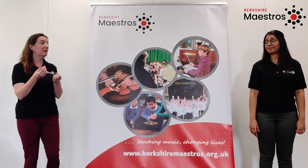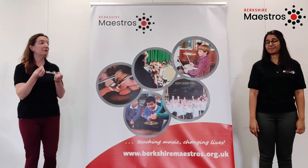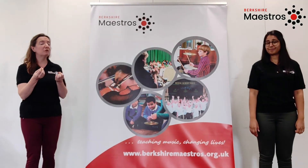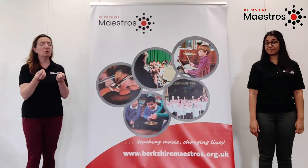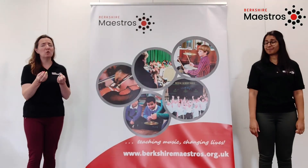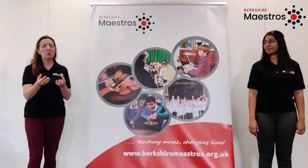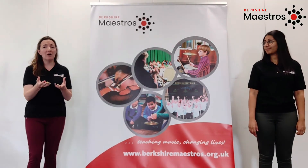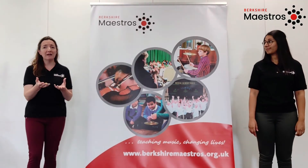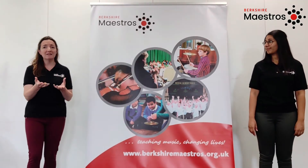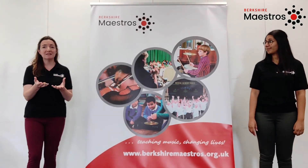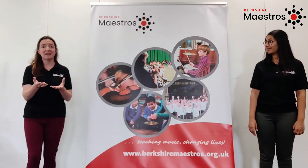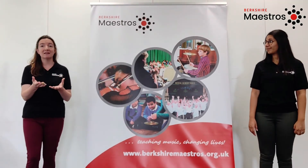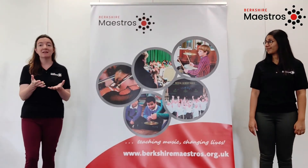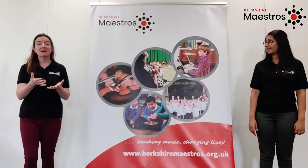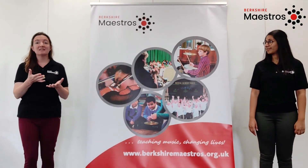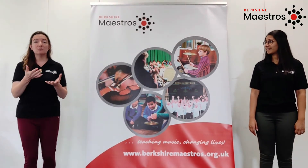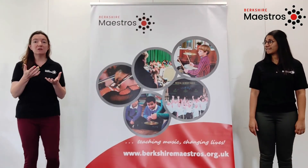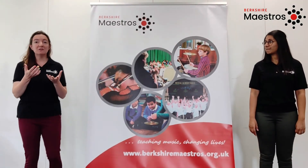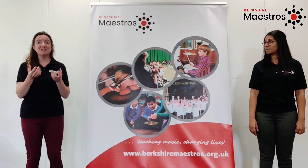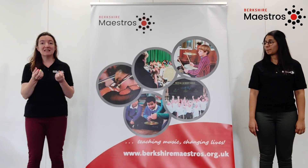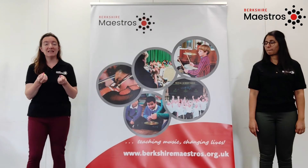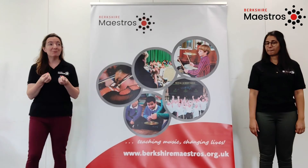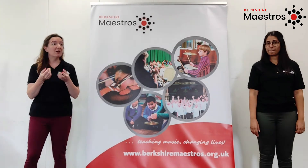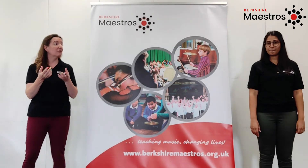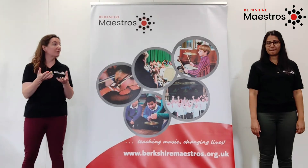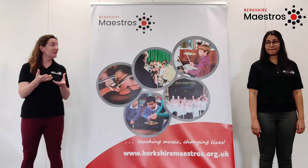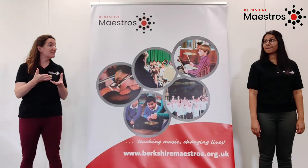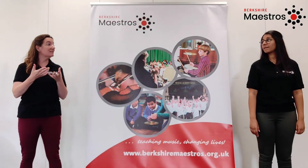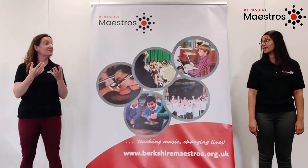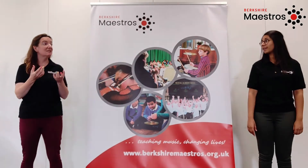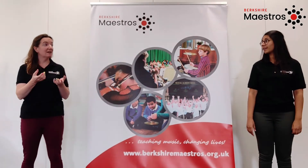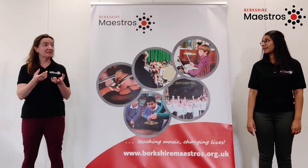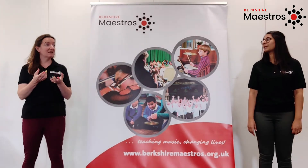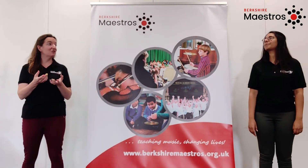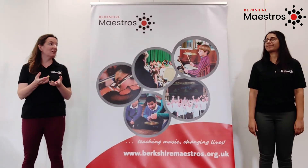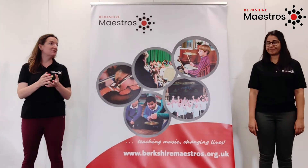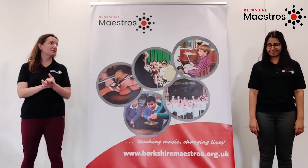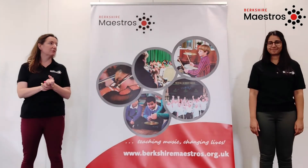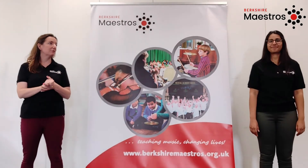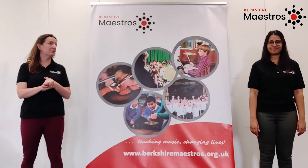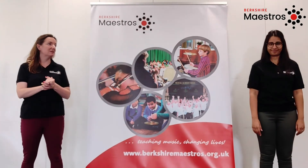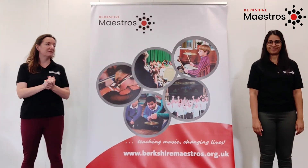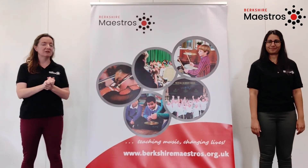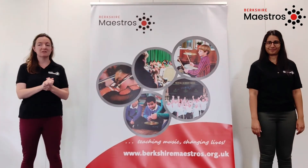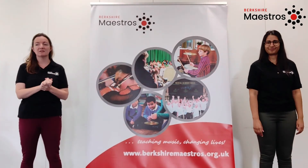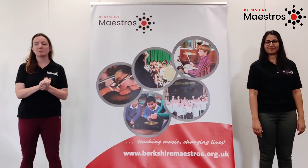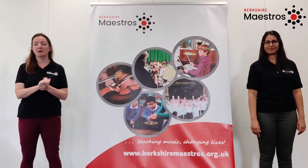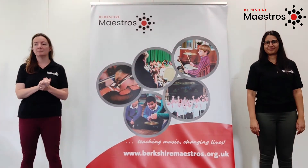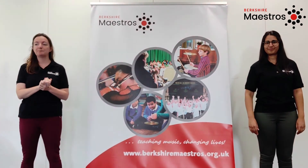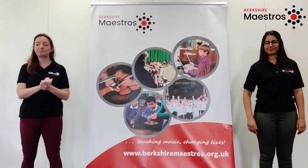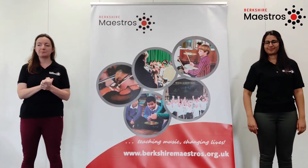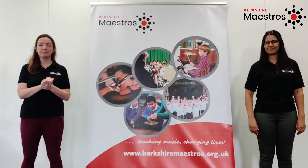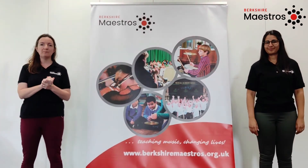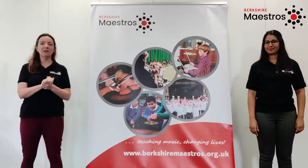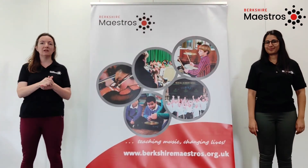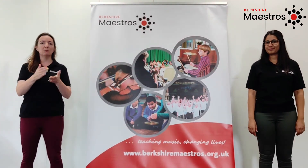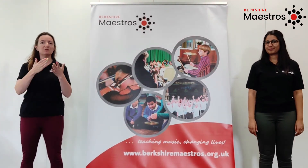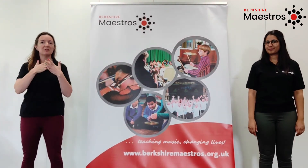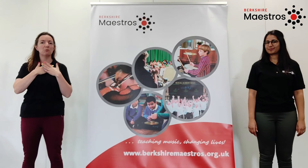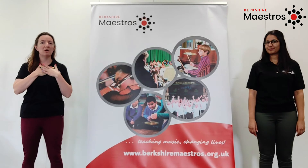we've got quiet again. So we're going to keep our voices nice and gentle through this verse as well. Okay, we'll do that one